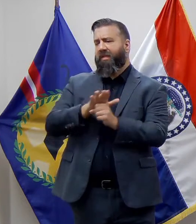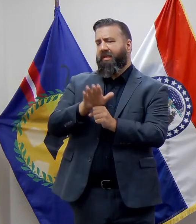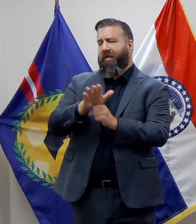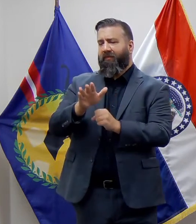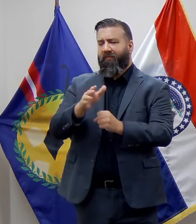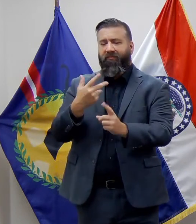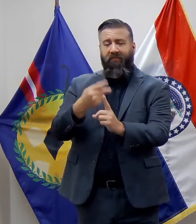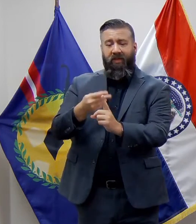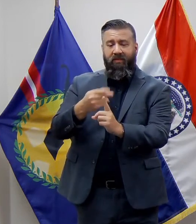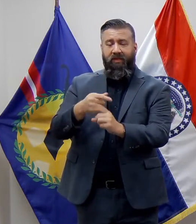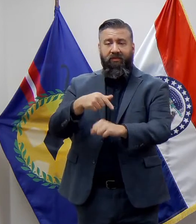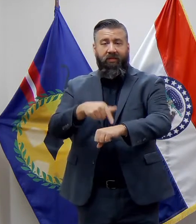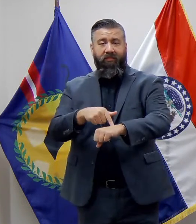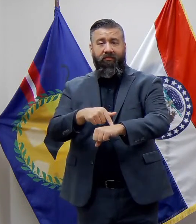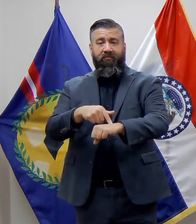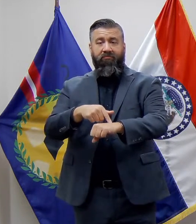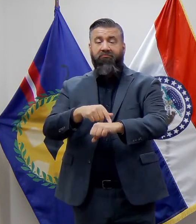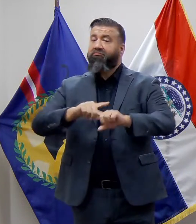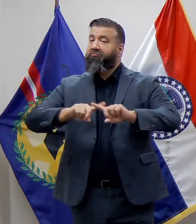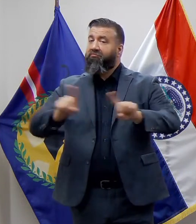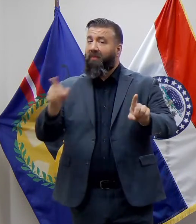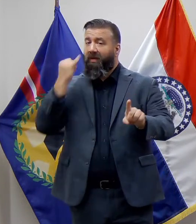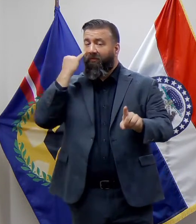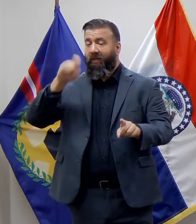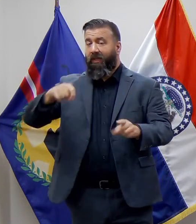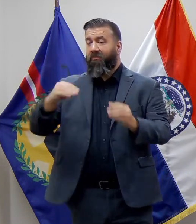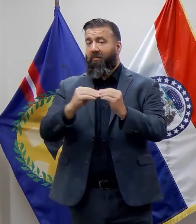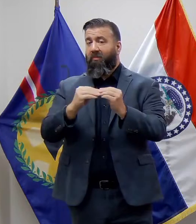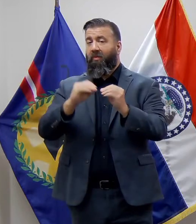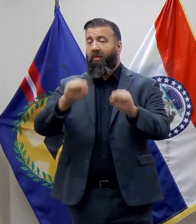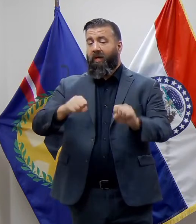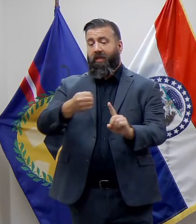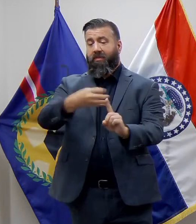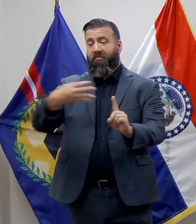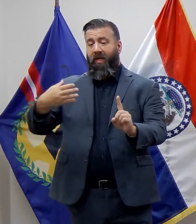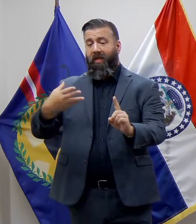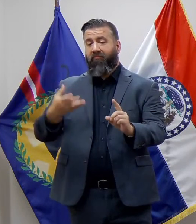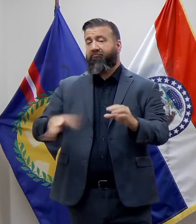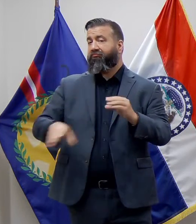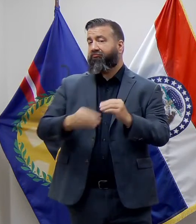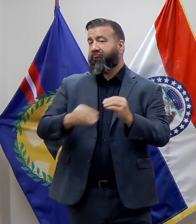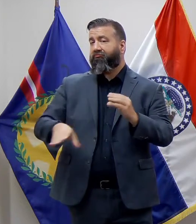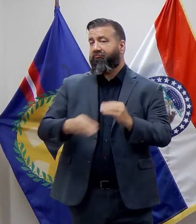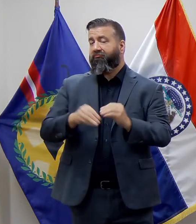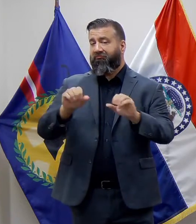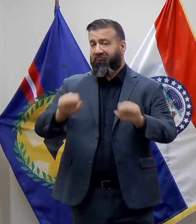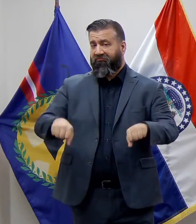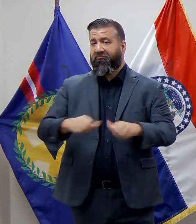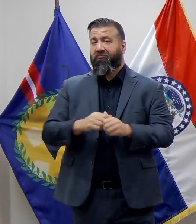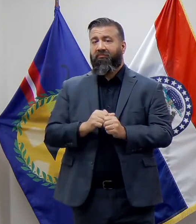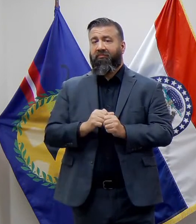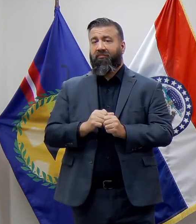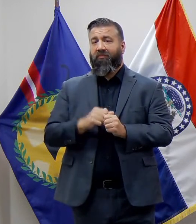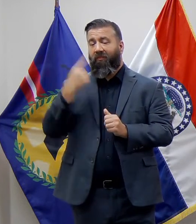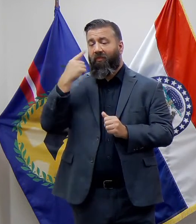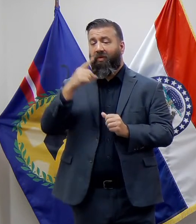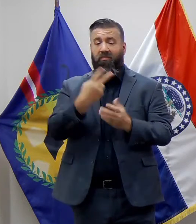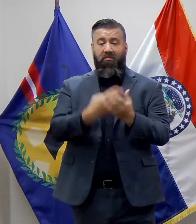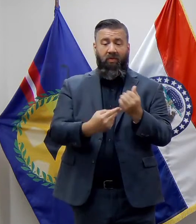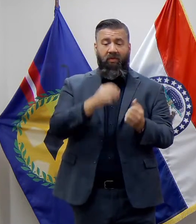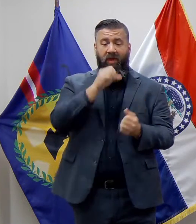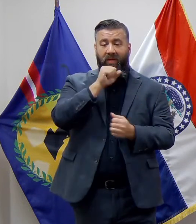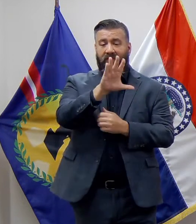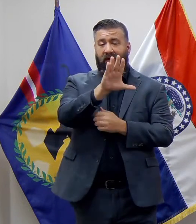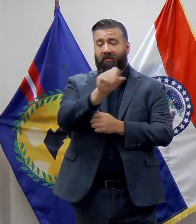However, if we need more, we're ready to expand to accommodate demand for both the 5 to 11 age group and the continued interest